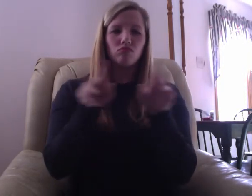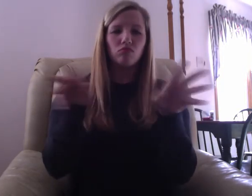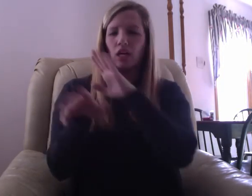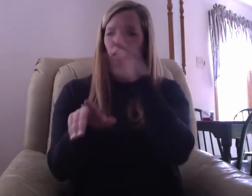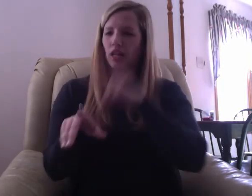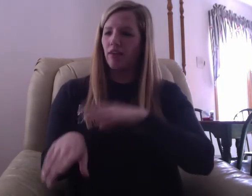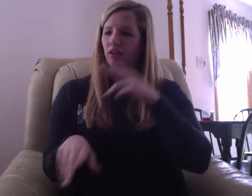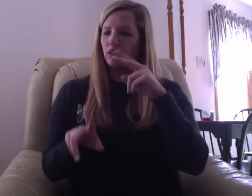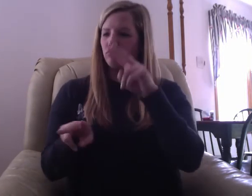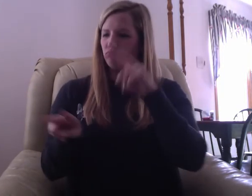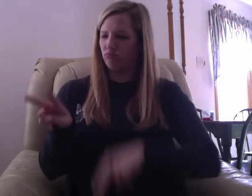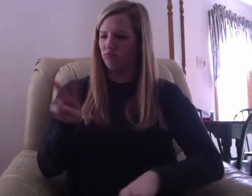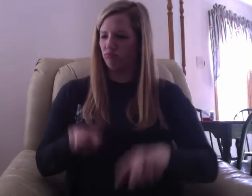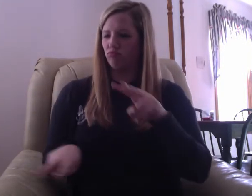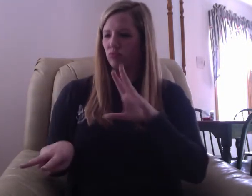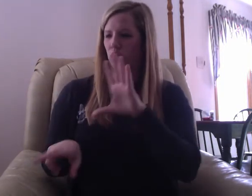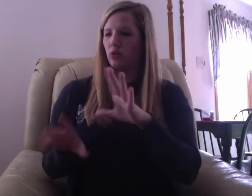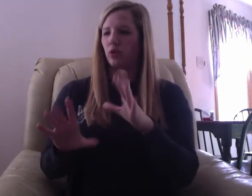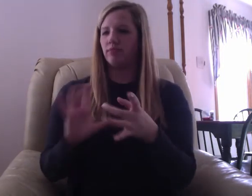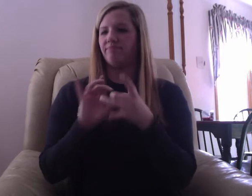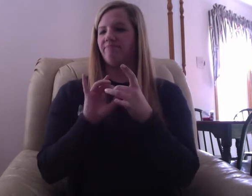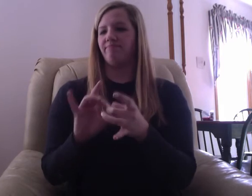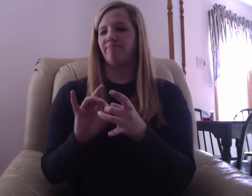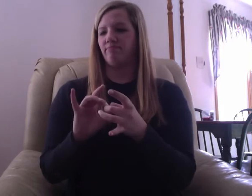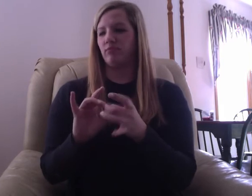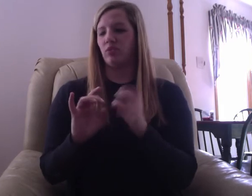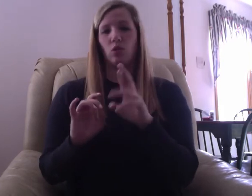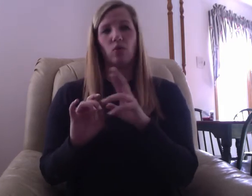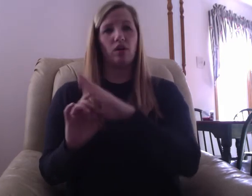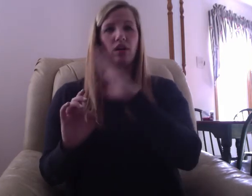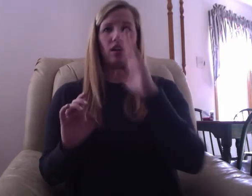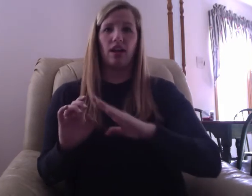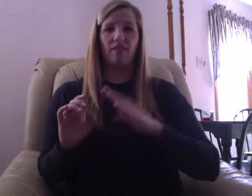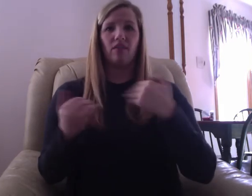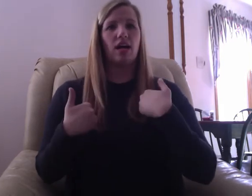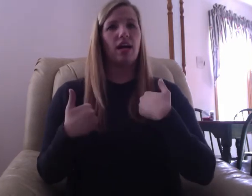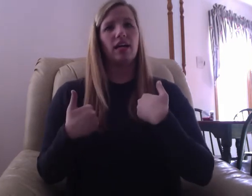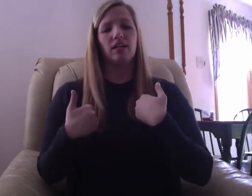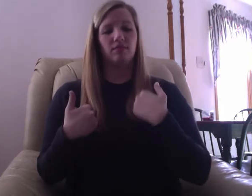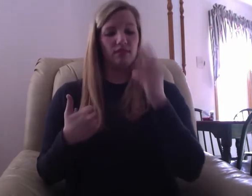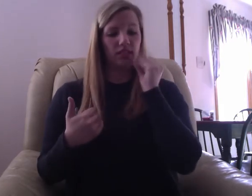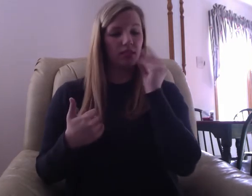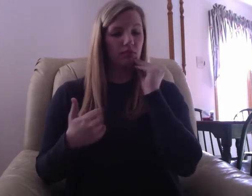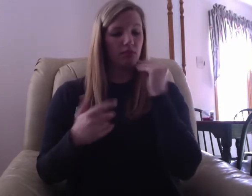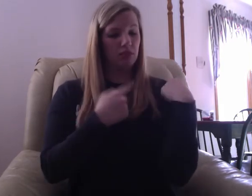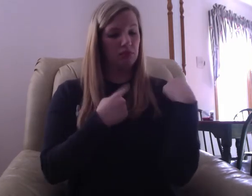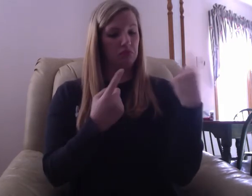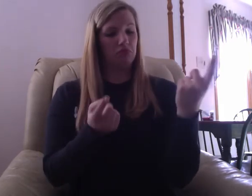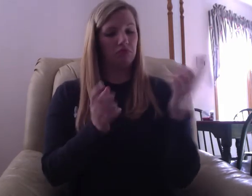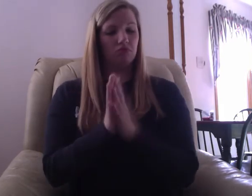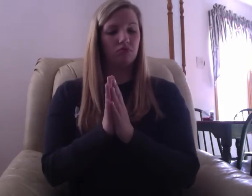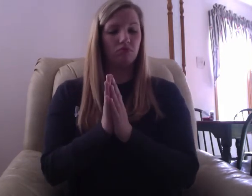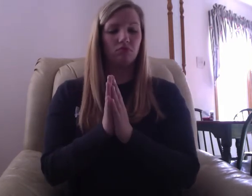against based on your relationship status, or you've never had anybody ask you to take the pictures of your partner away from your